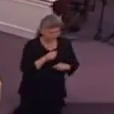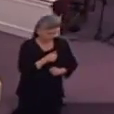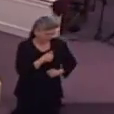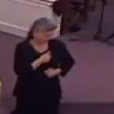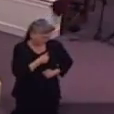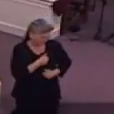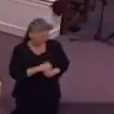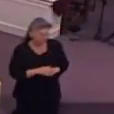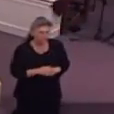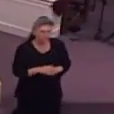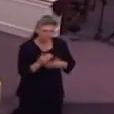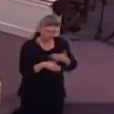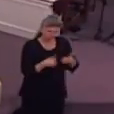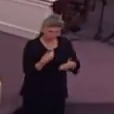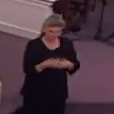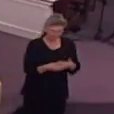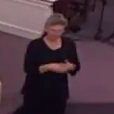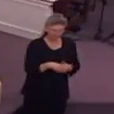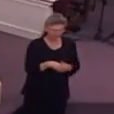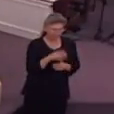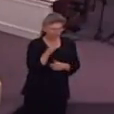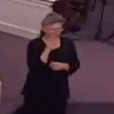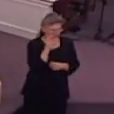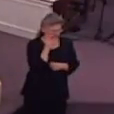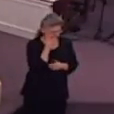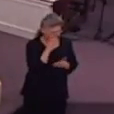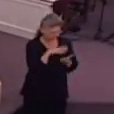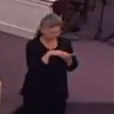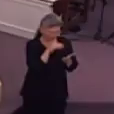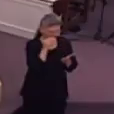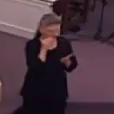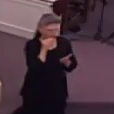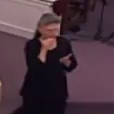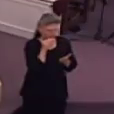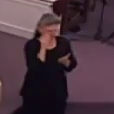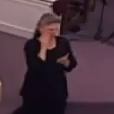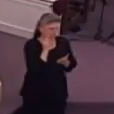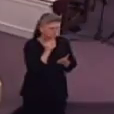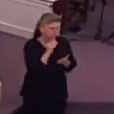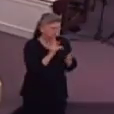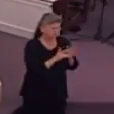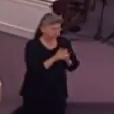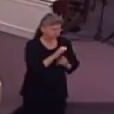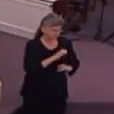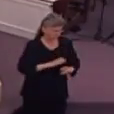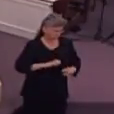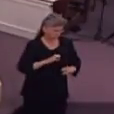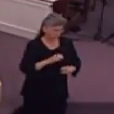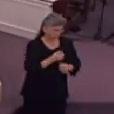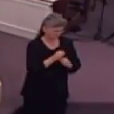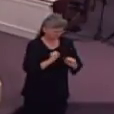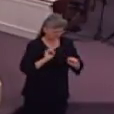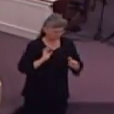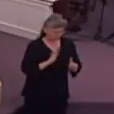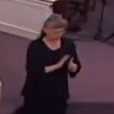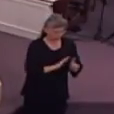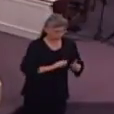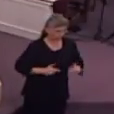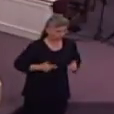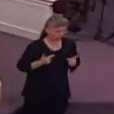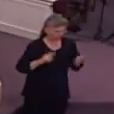Canada. But in the process of this, she found, amen, the Lord Jesus Christ to be Savior of her life. And